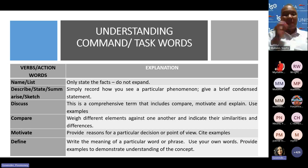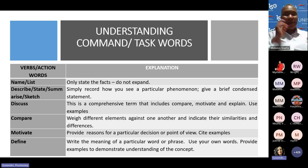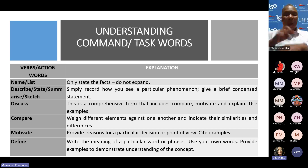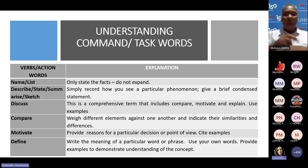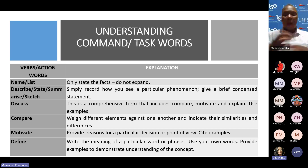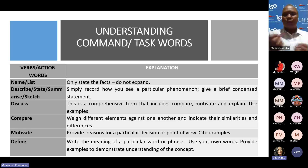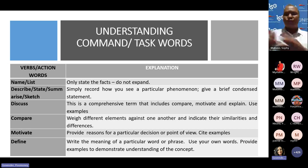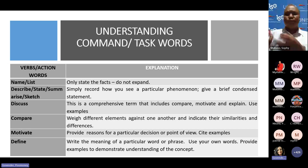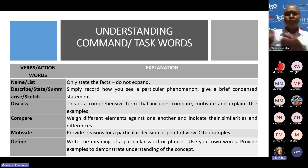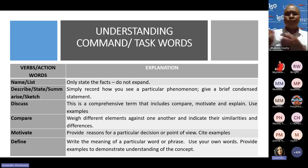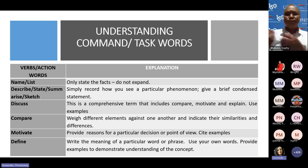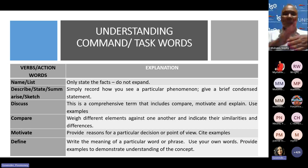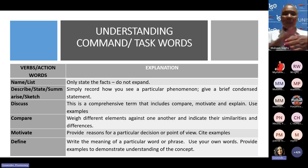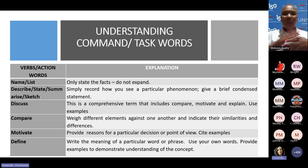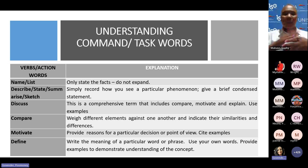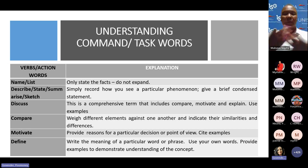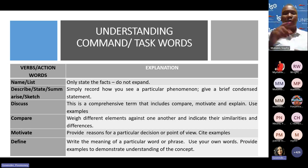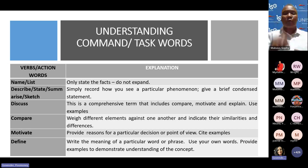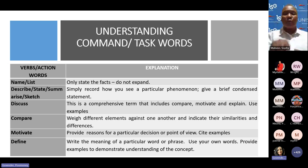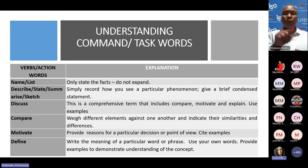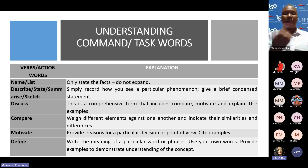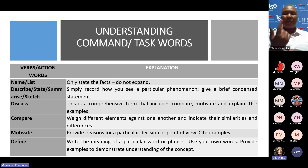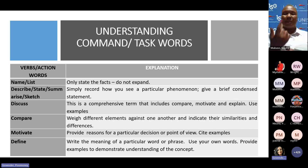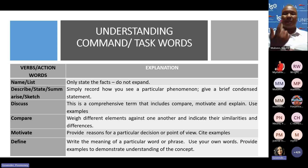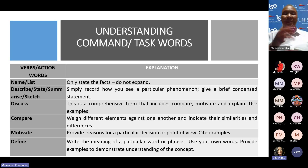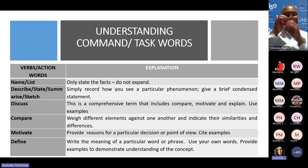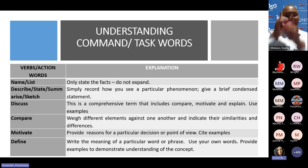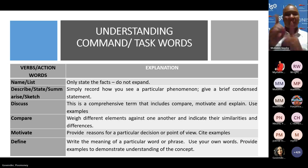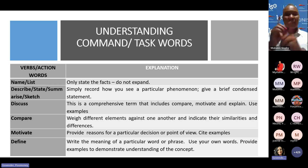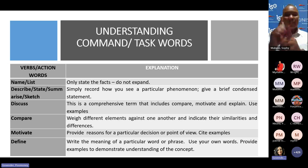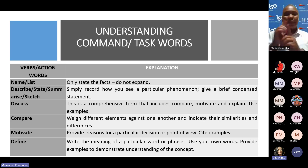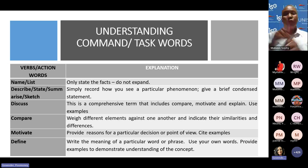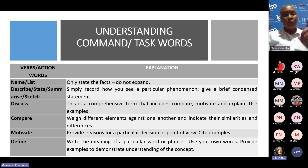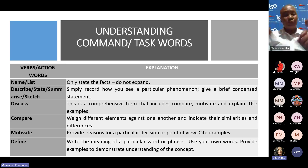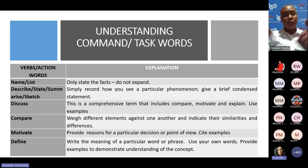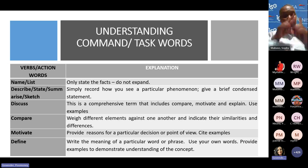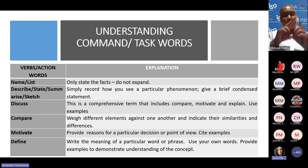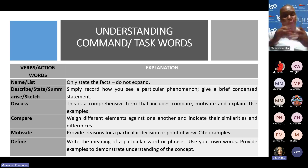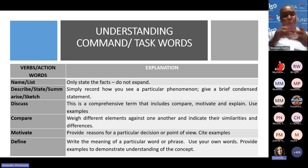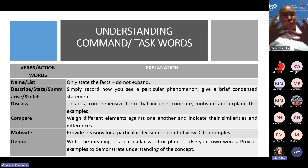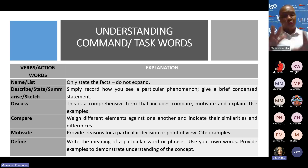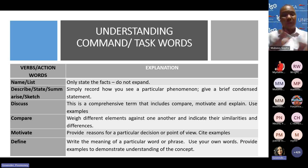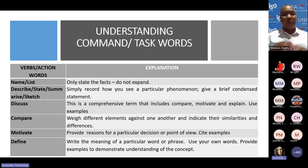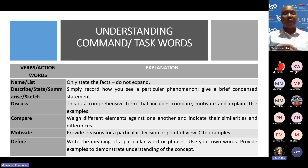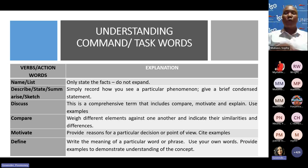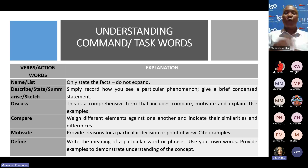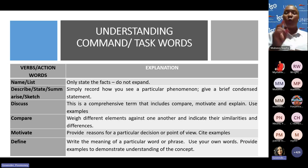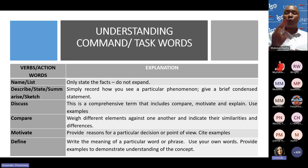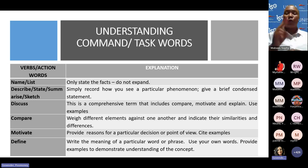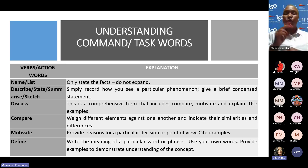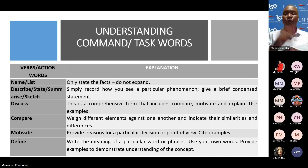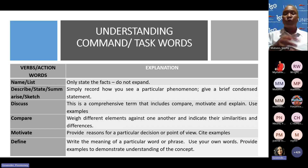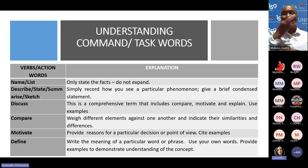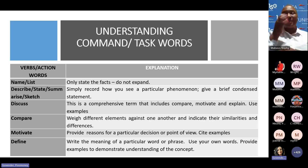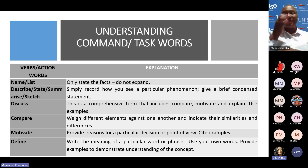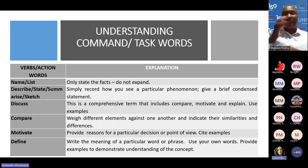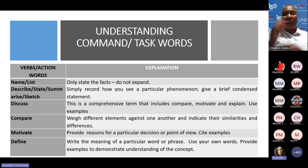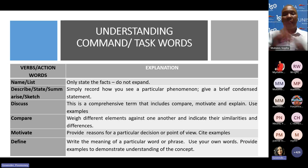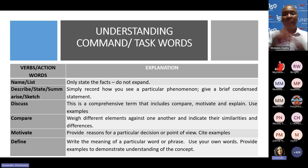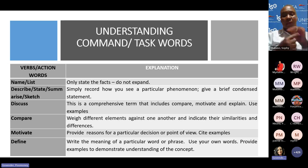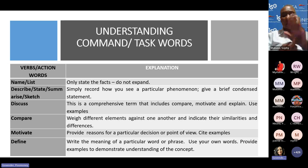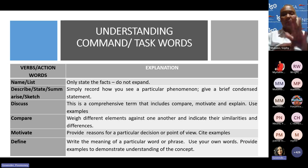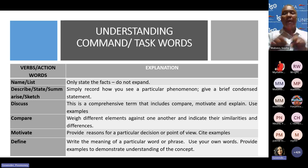provide reasons for a particular decision or point of view. And you must also cite examples.